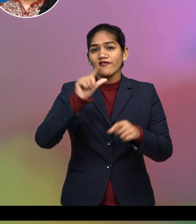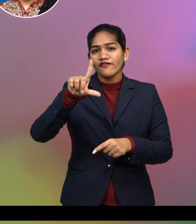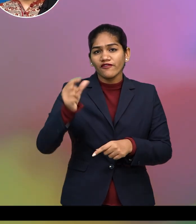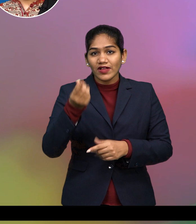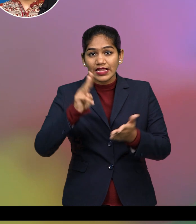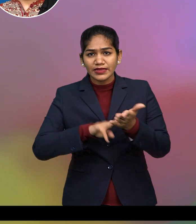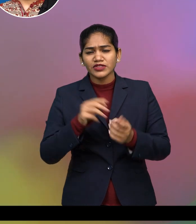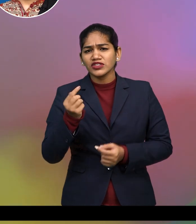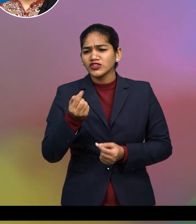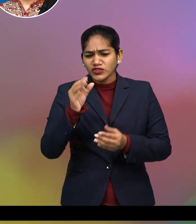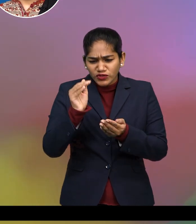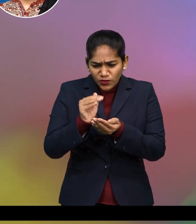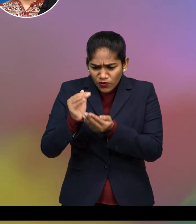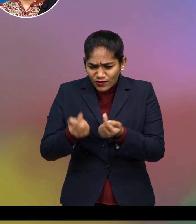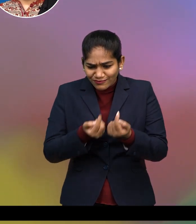small plants